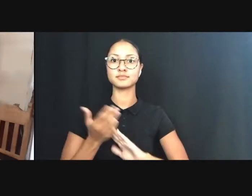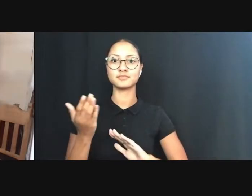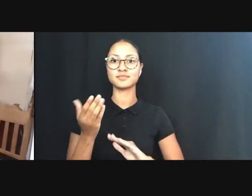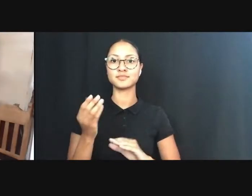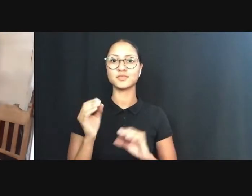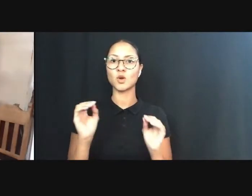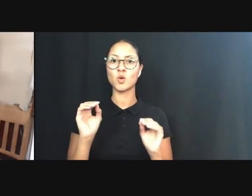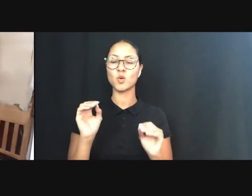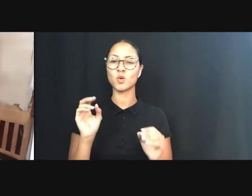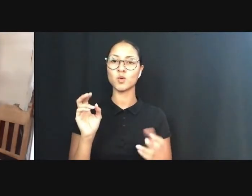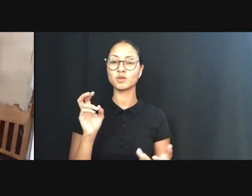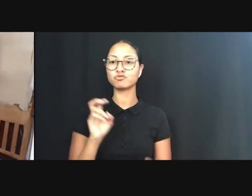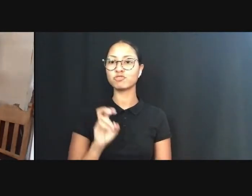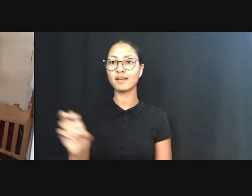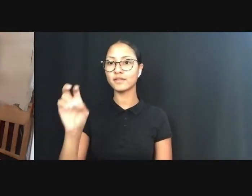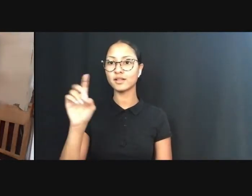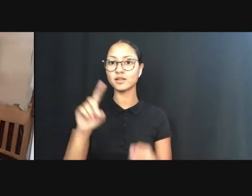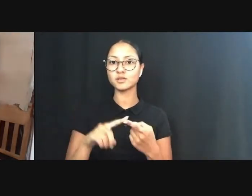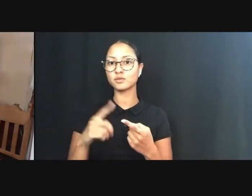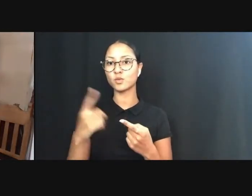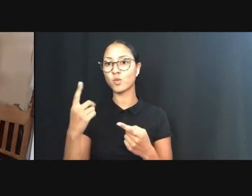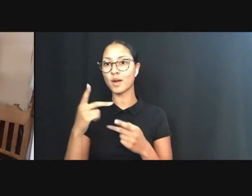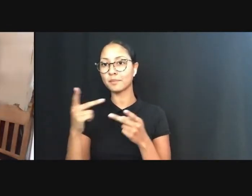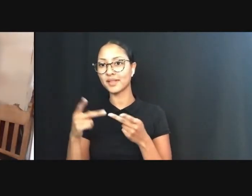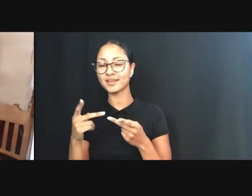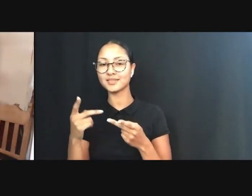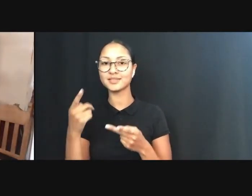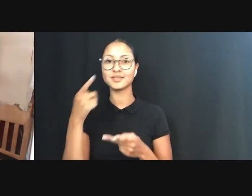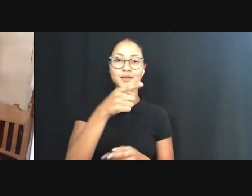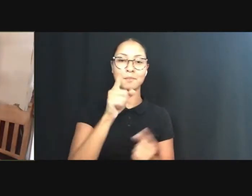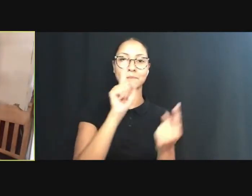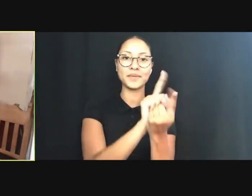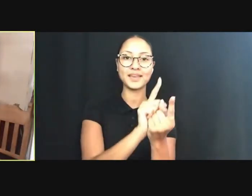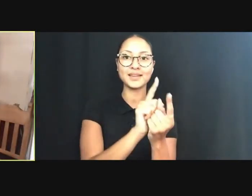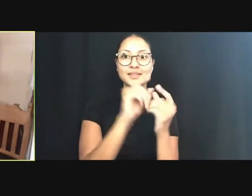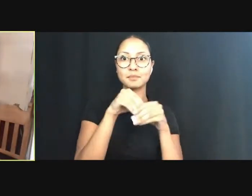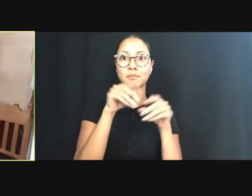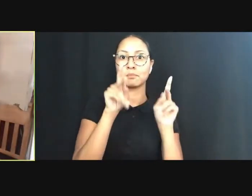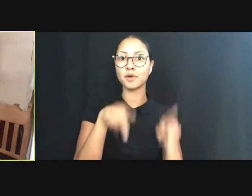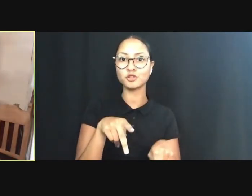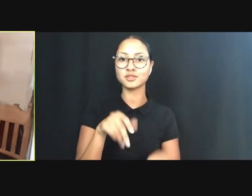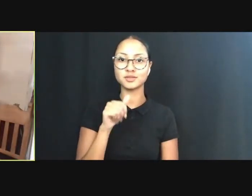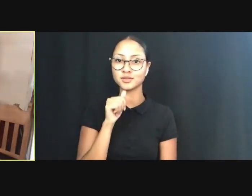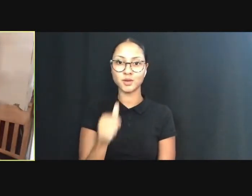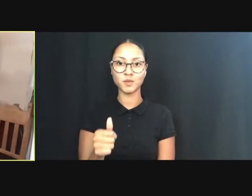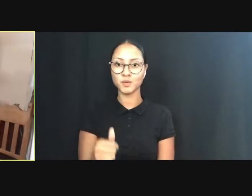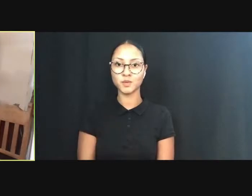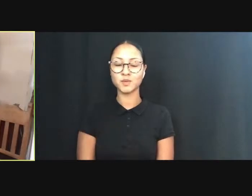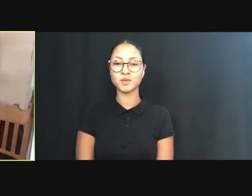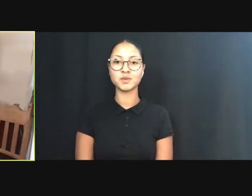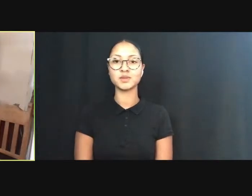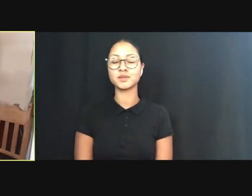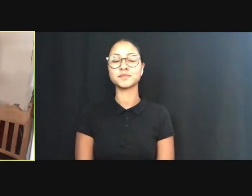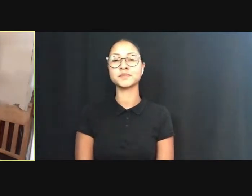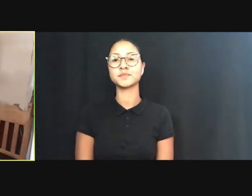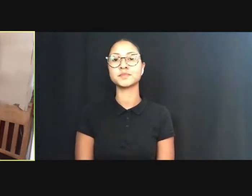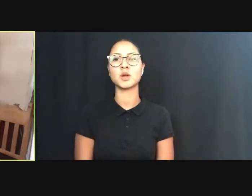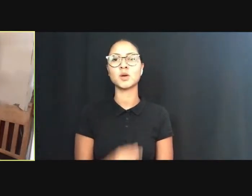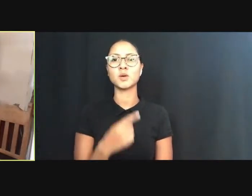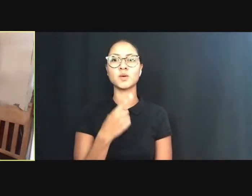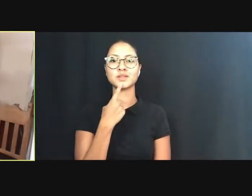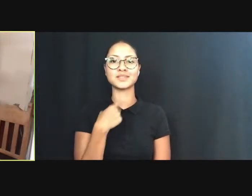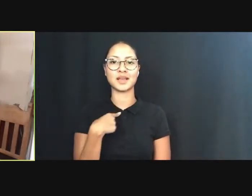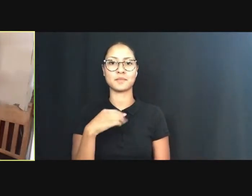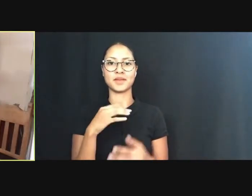but you talk about yours. Maybe I'll talk about mine, but you talk about yours. My care? Oh, well, one of them for sure